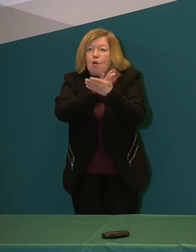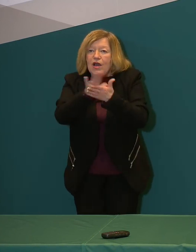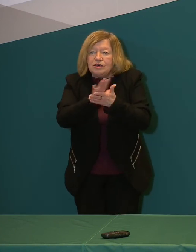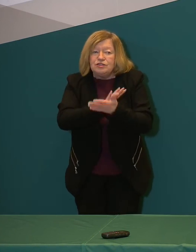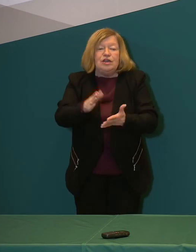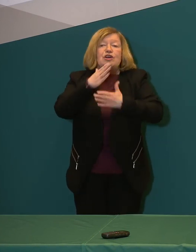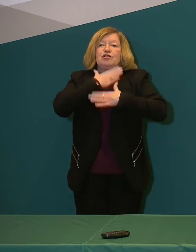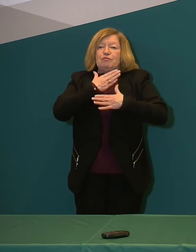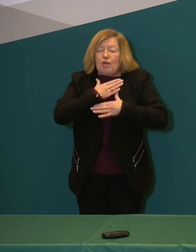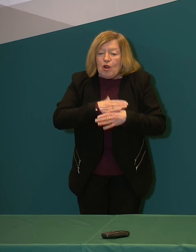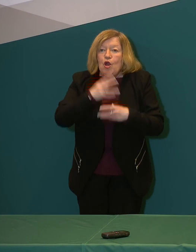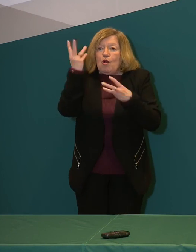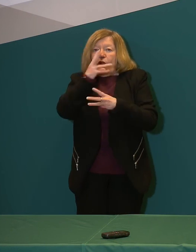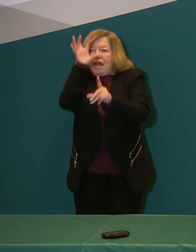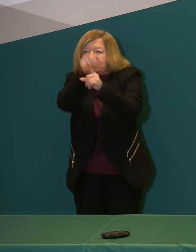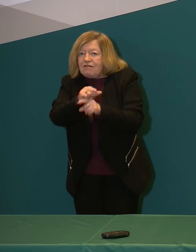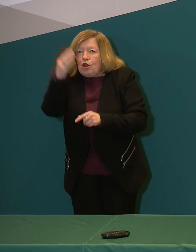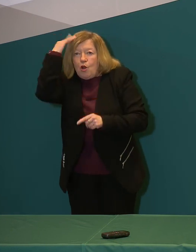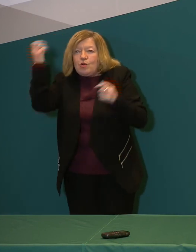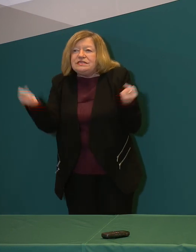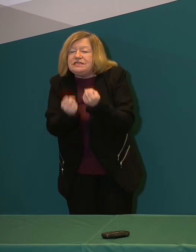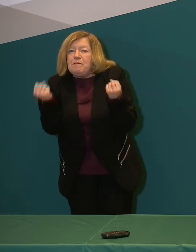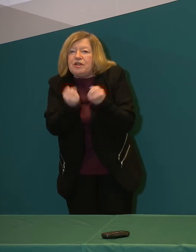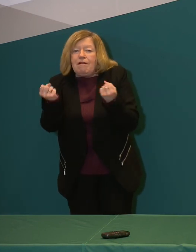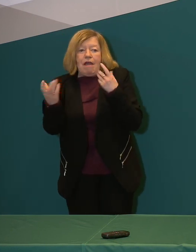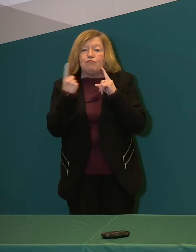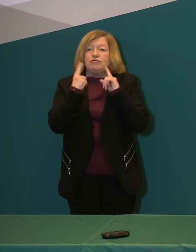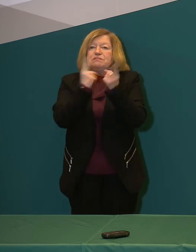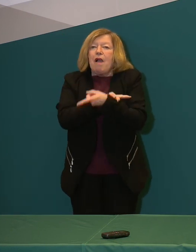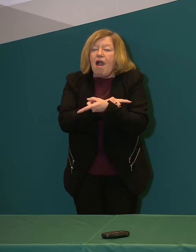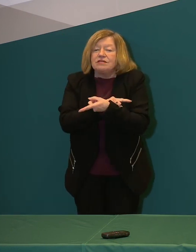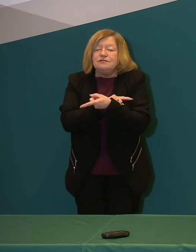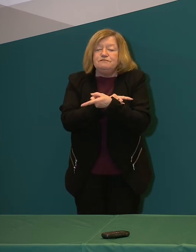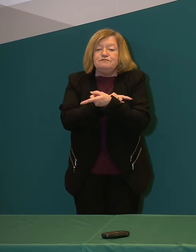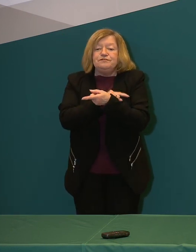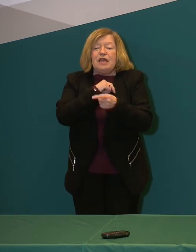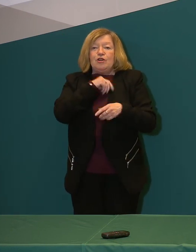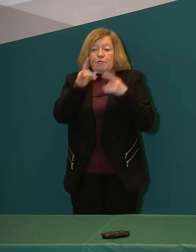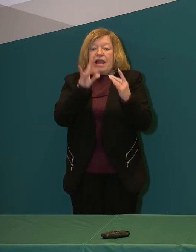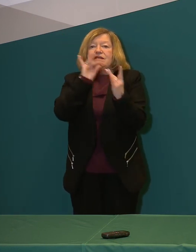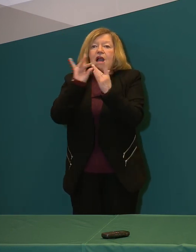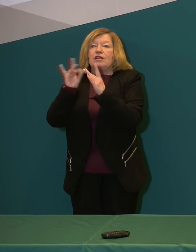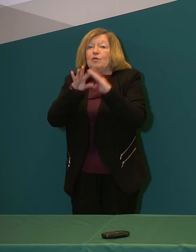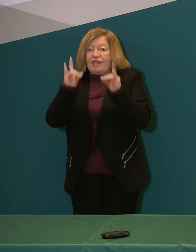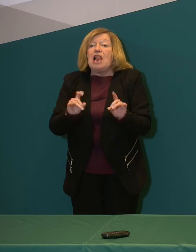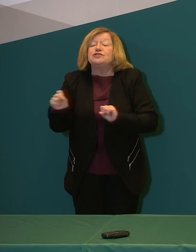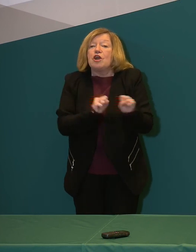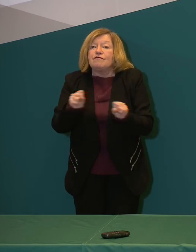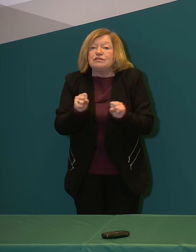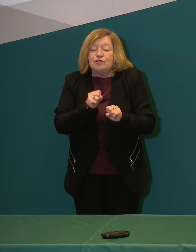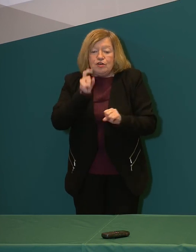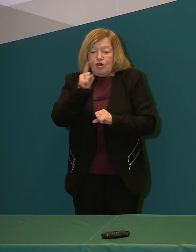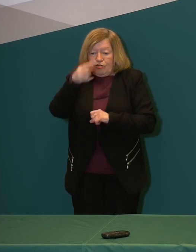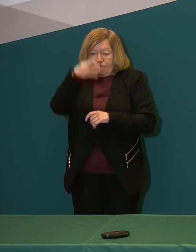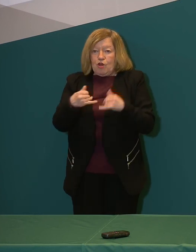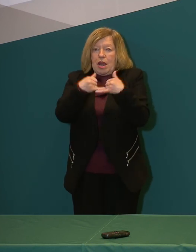respiratory etiquette, identifying and knowing the symptoms, knowing how to respond and to make contact with the health service, to ensure that the